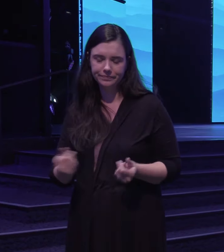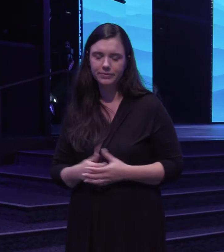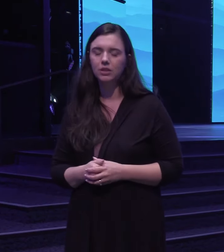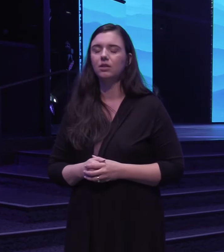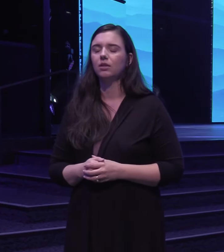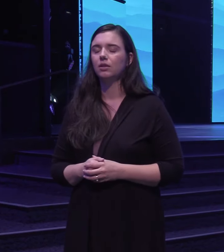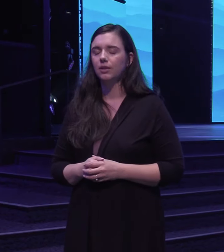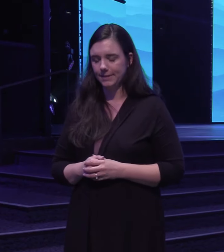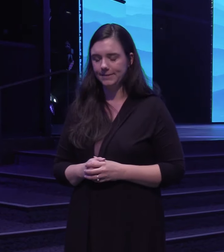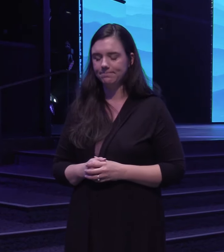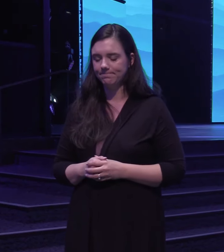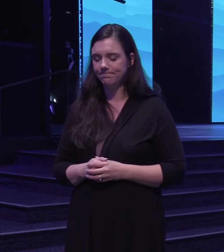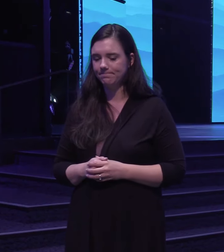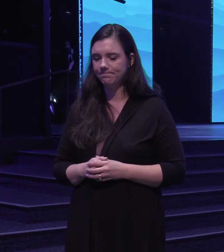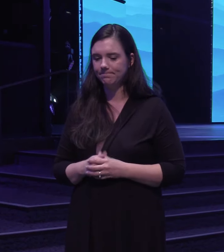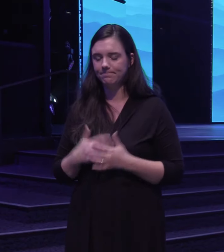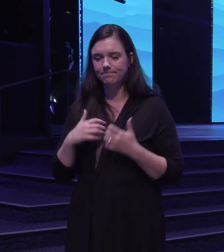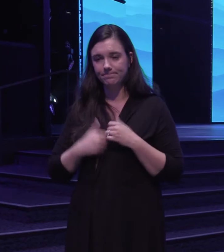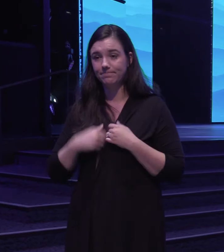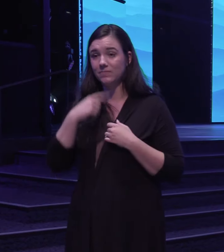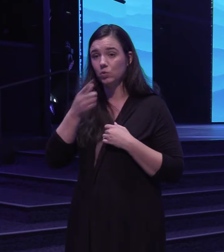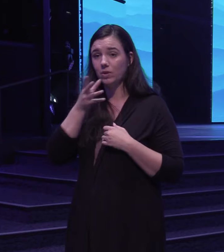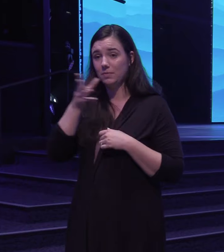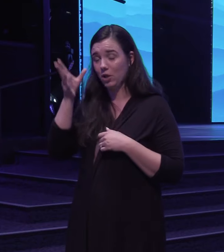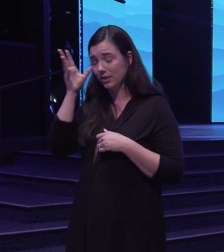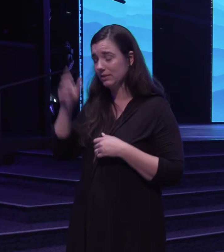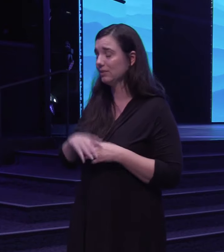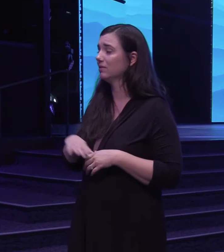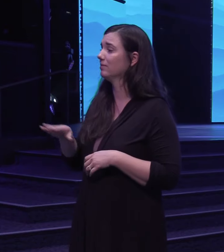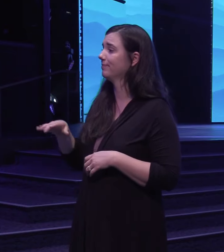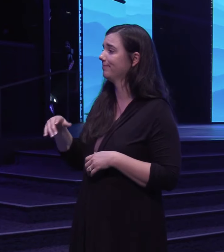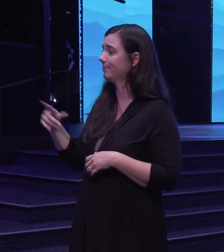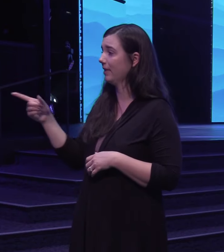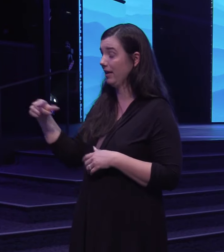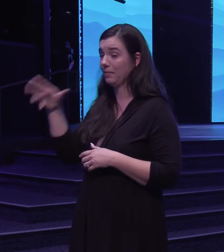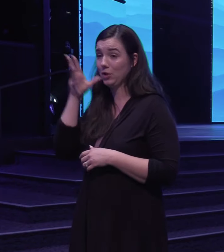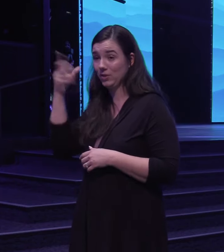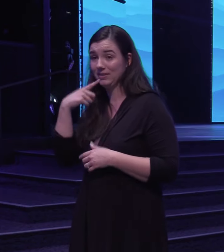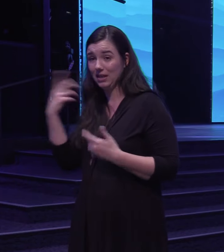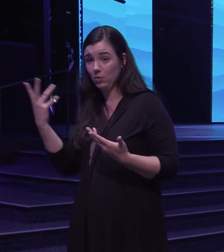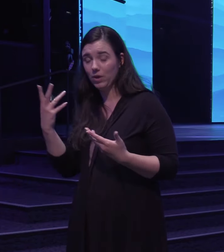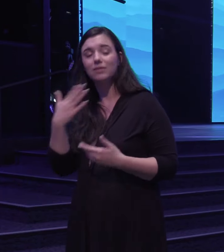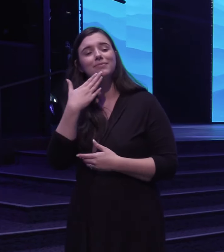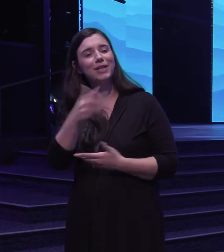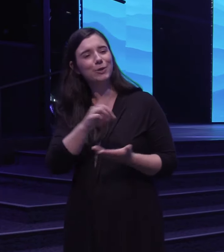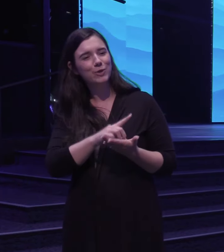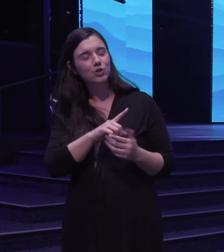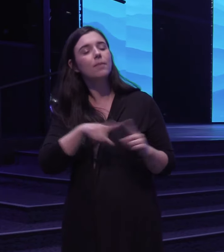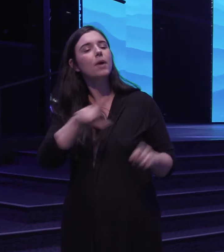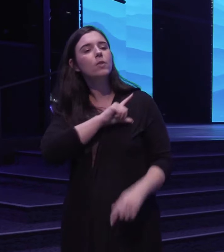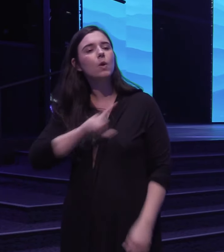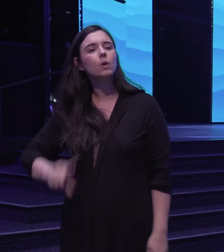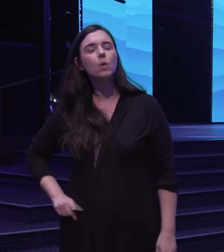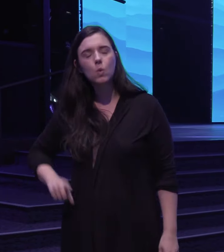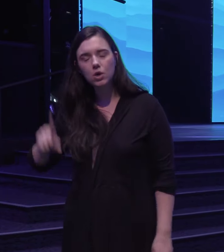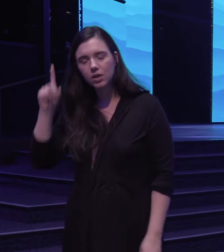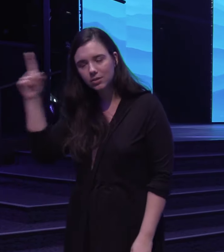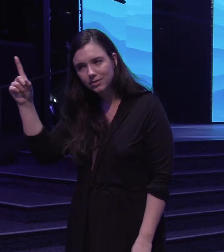Oh, how discouraging. I told them, and they said, thank you, doctor, but the